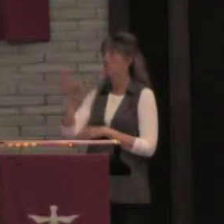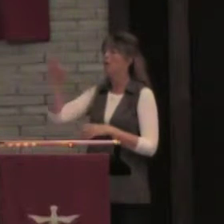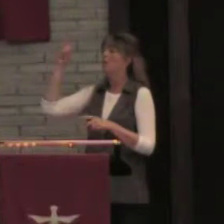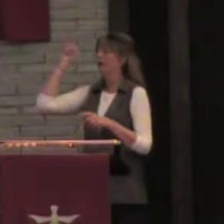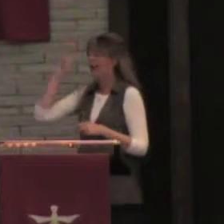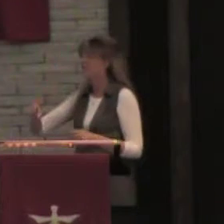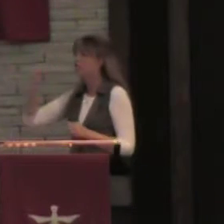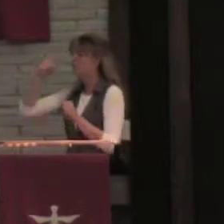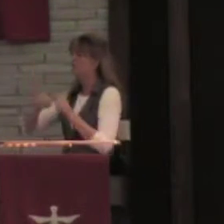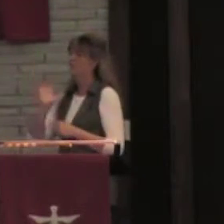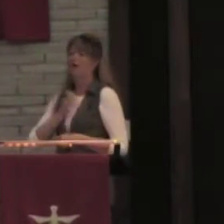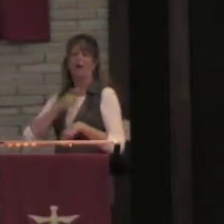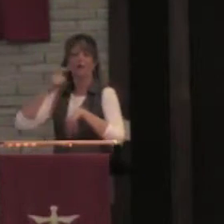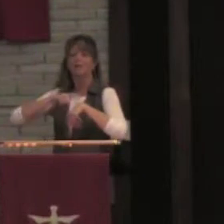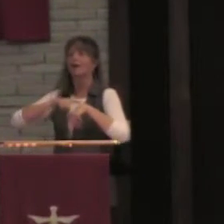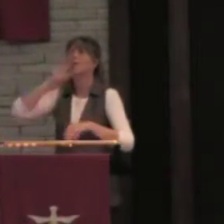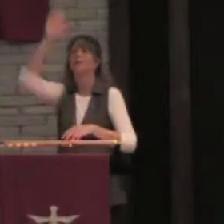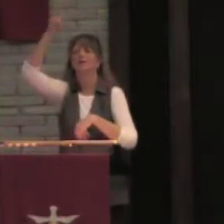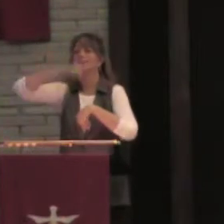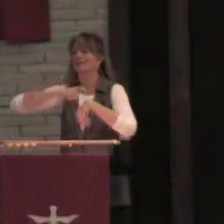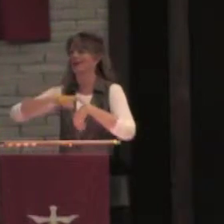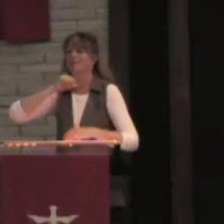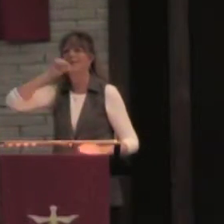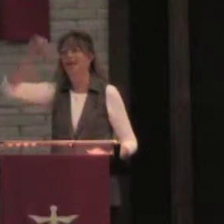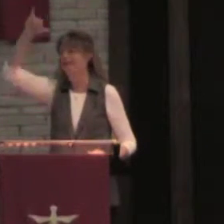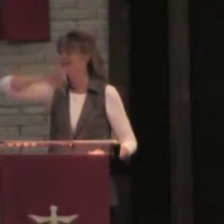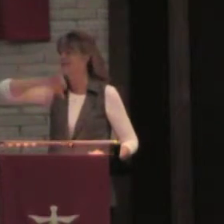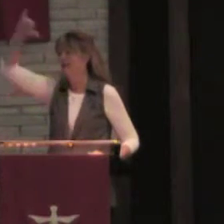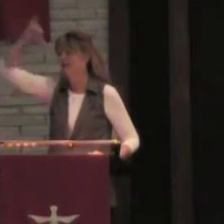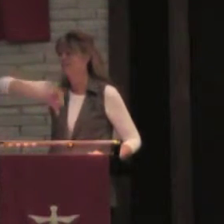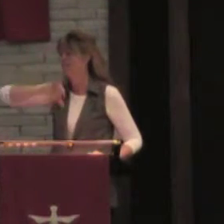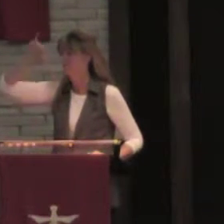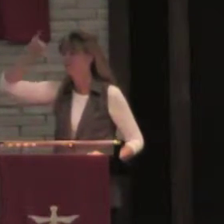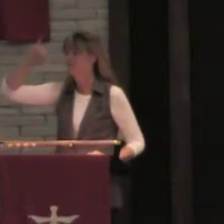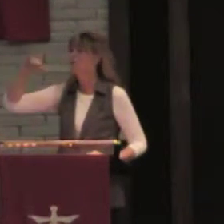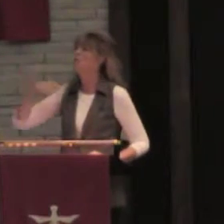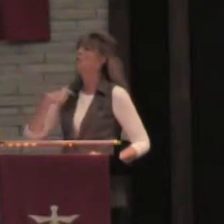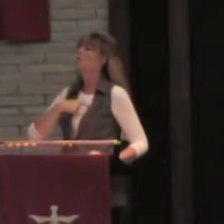no. But you have to remember that our time and His time are not the same.